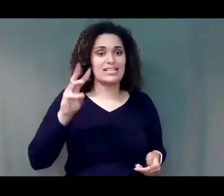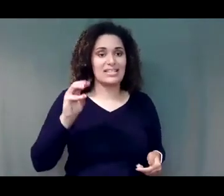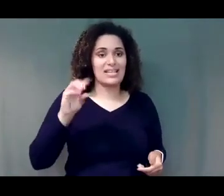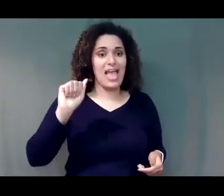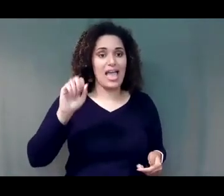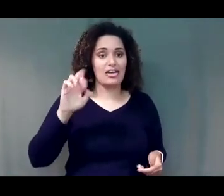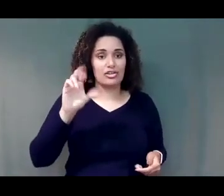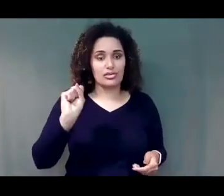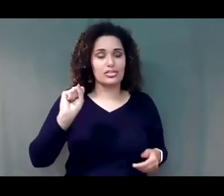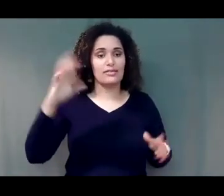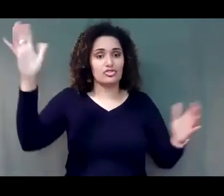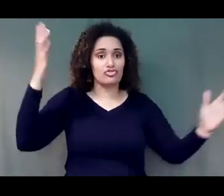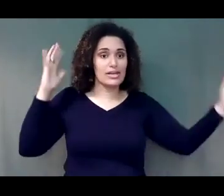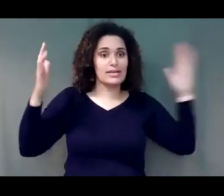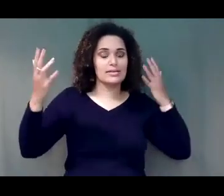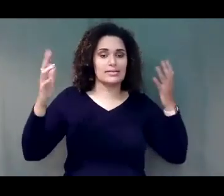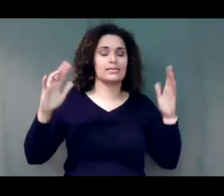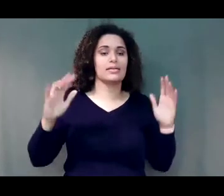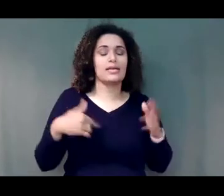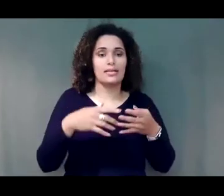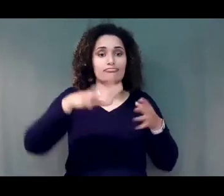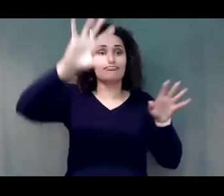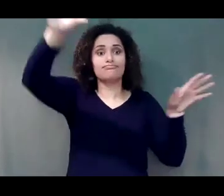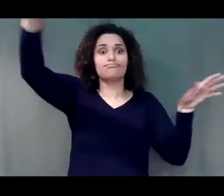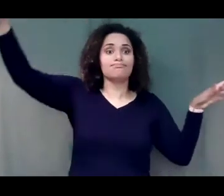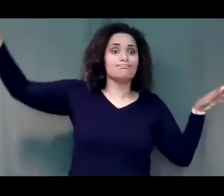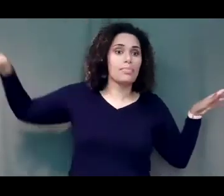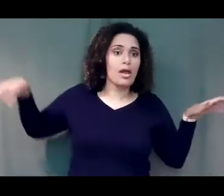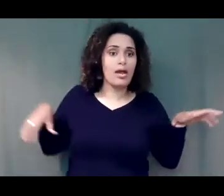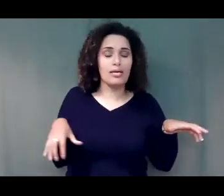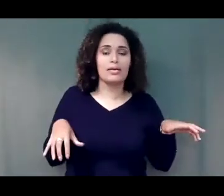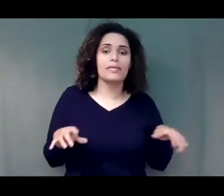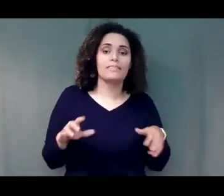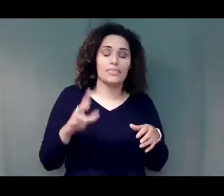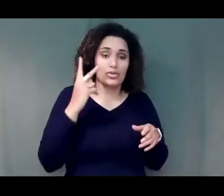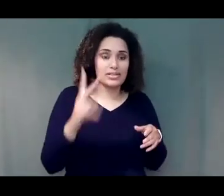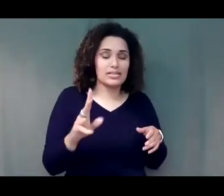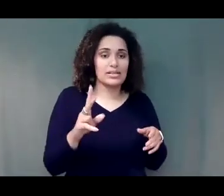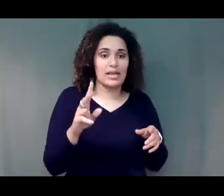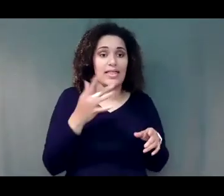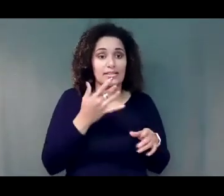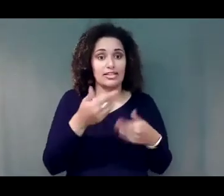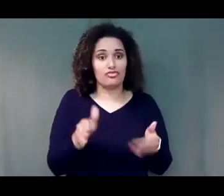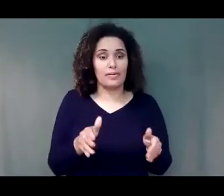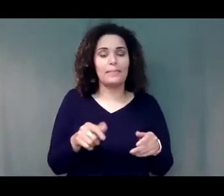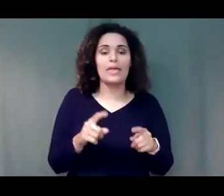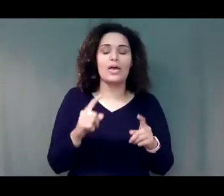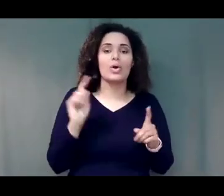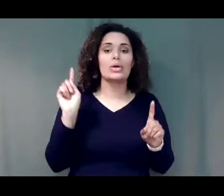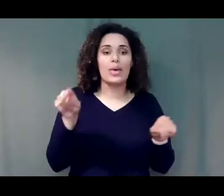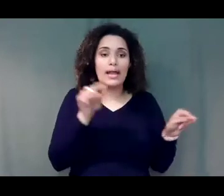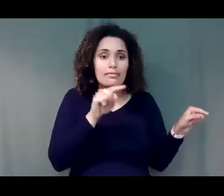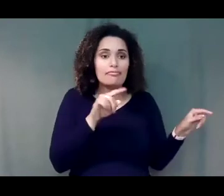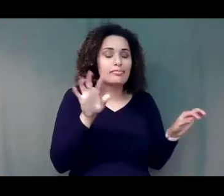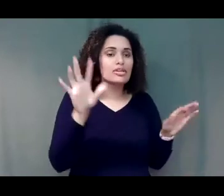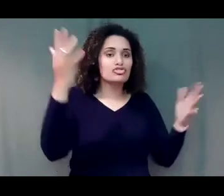surround all the fields and things and vineyards you can see from the tasting room. And we went in and selectively cut trees, or we